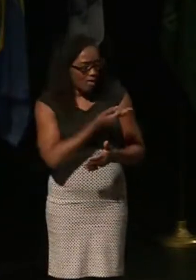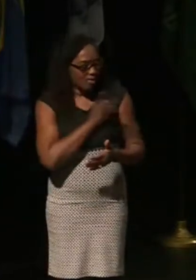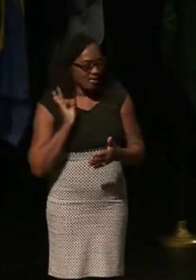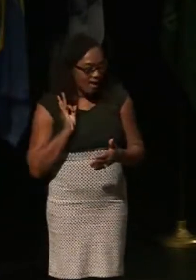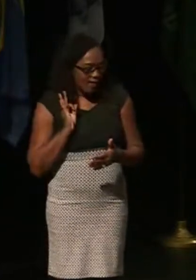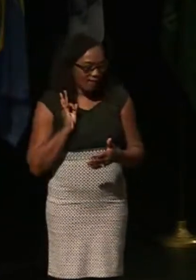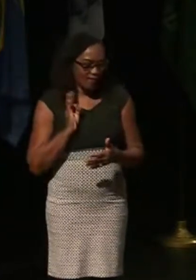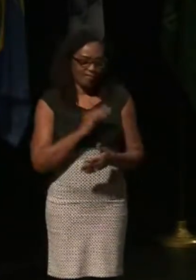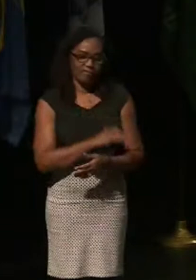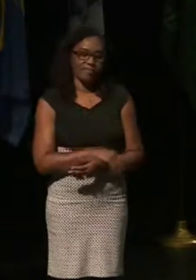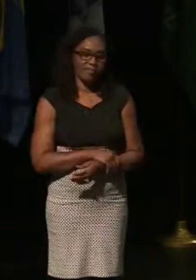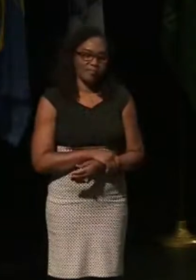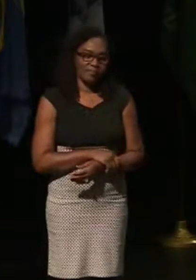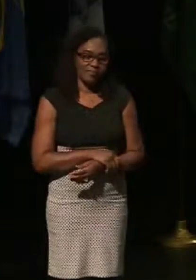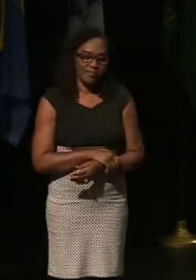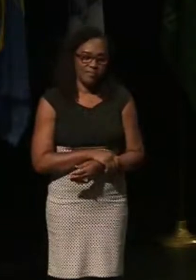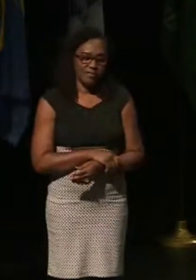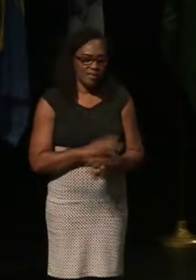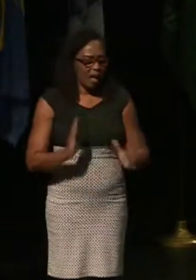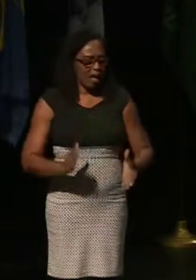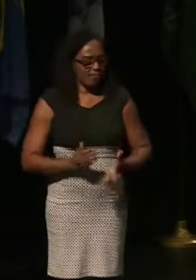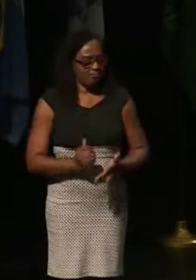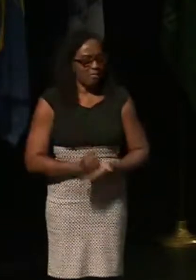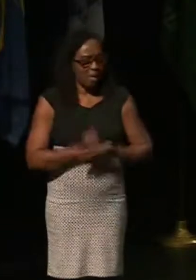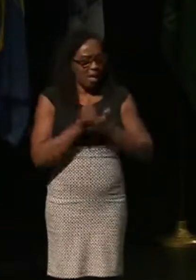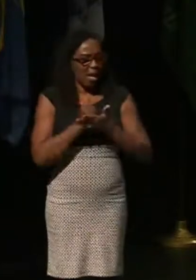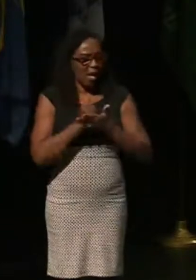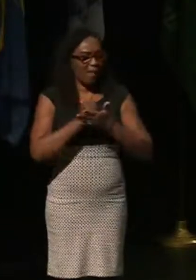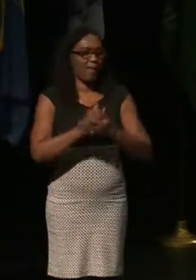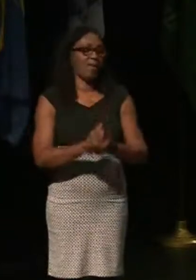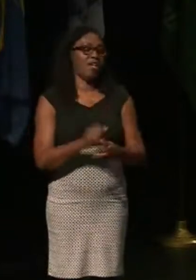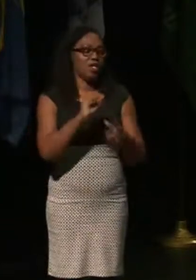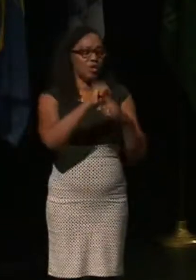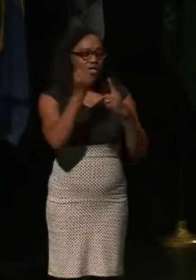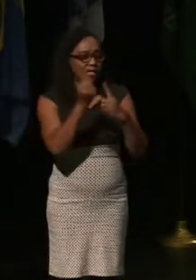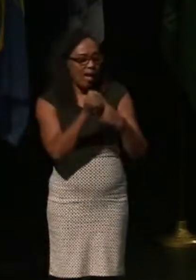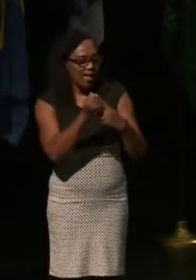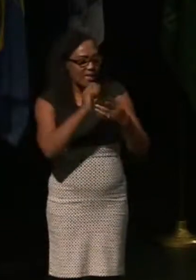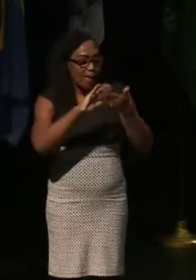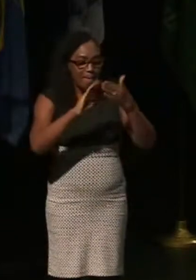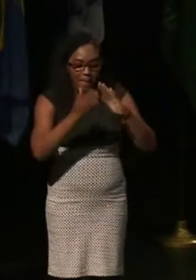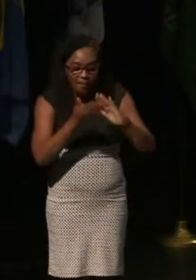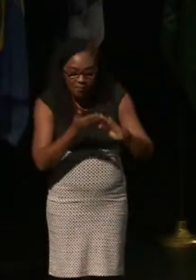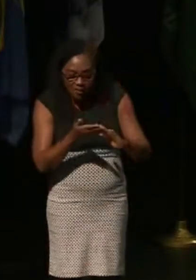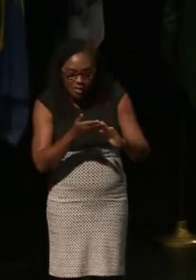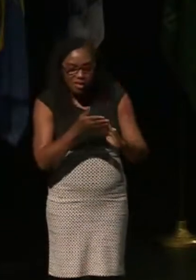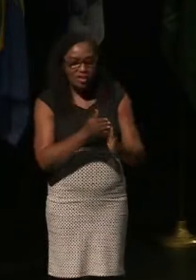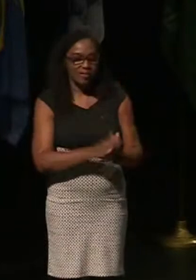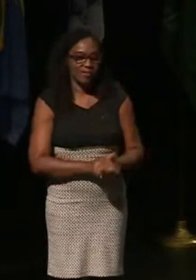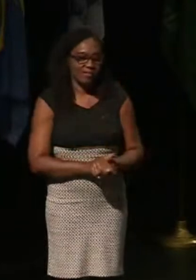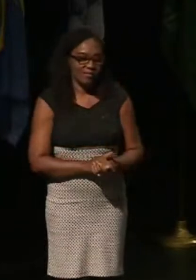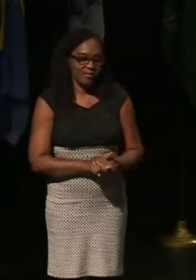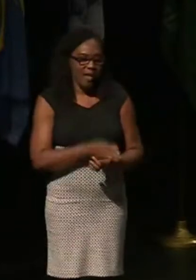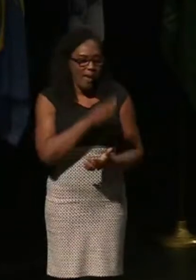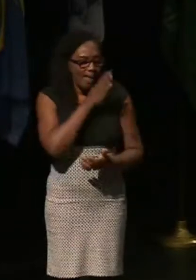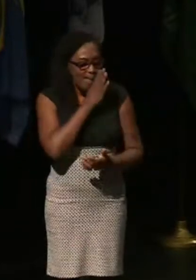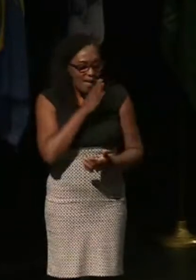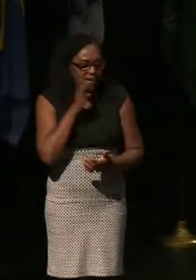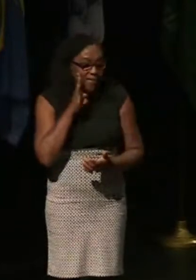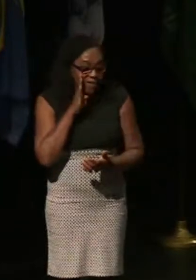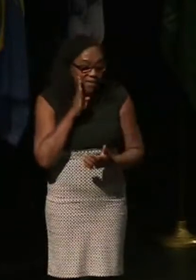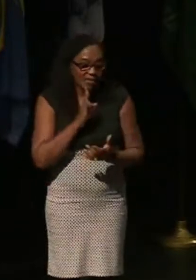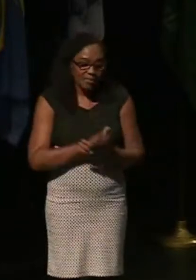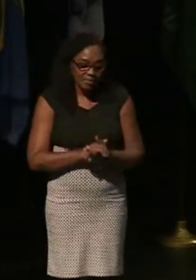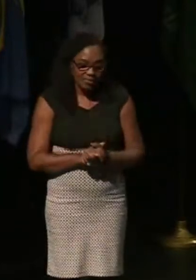the benefit of the society, mainly through you as instruments of advancement and